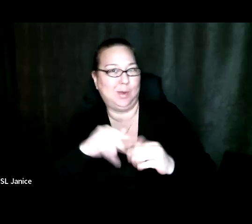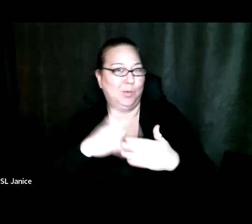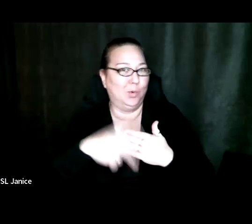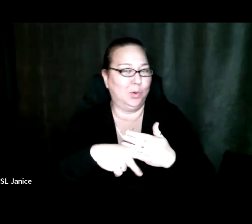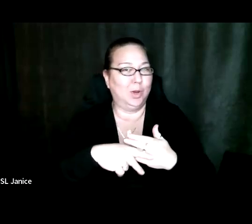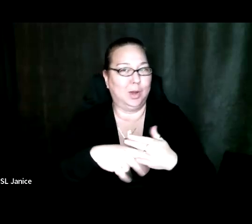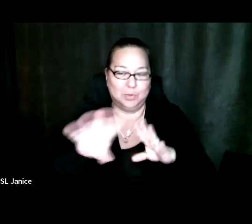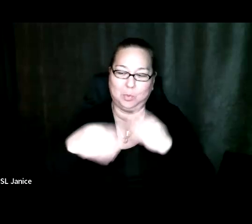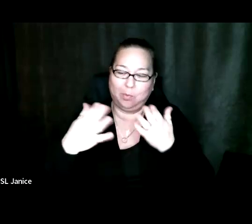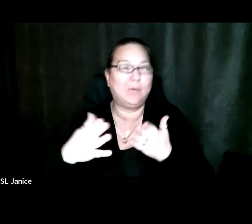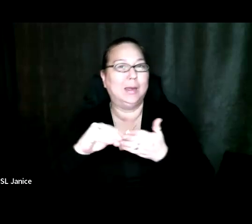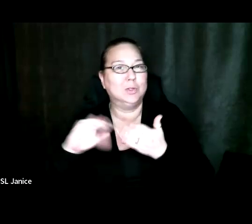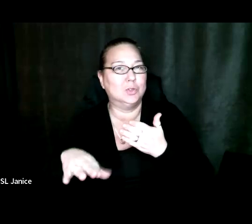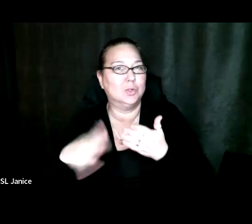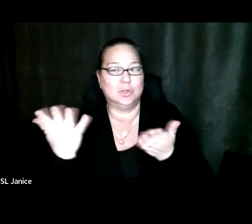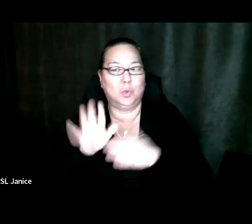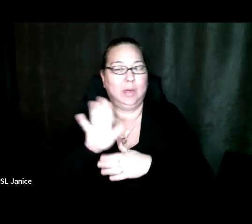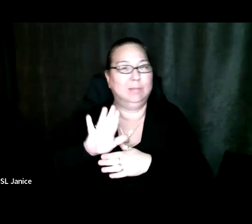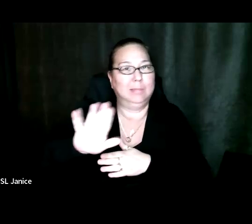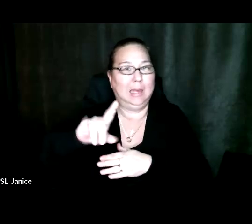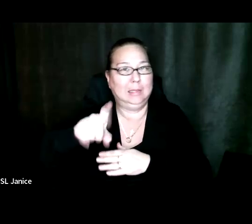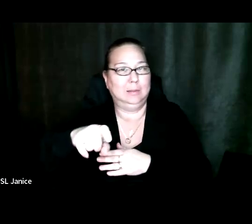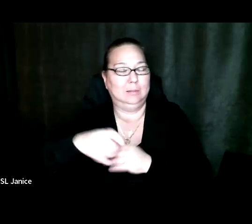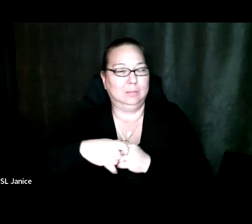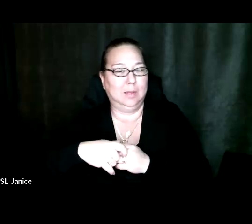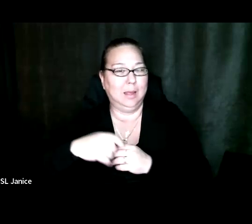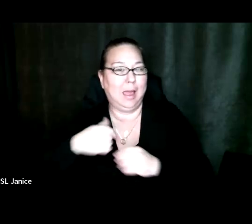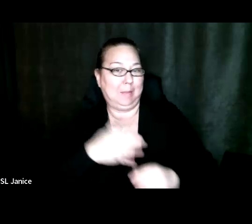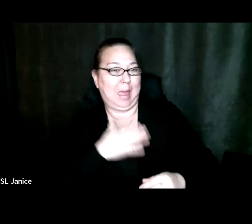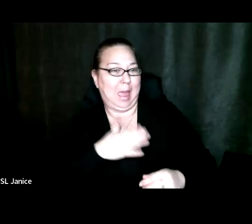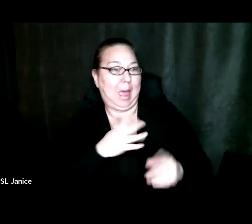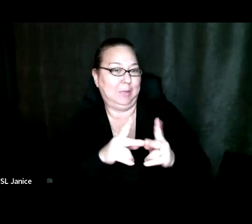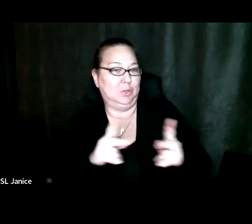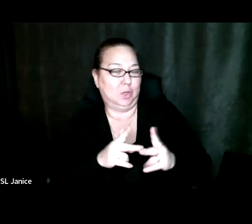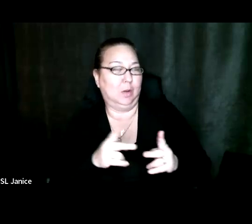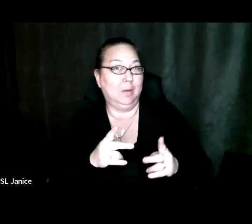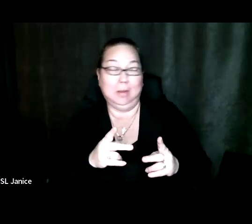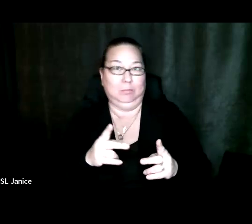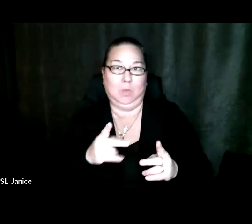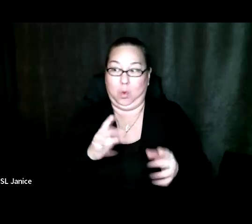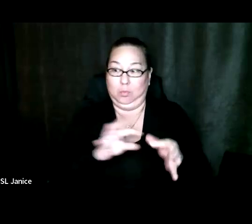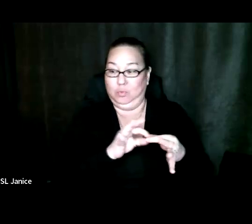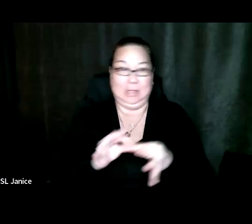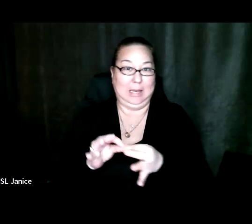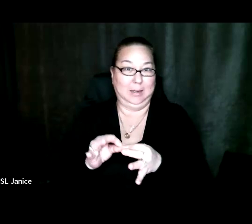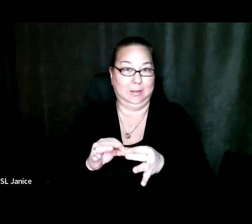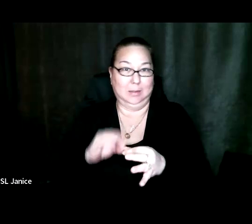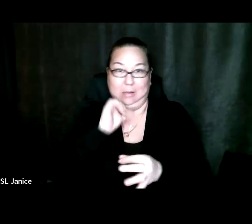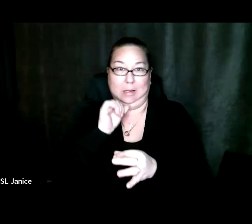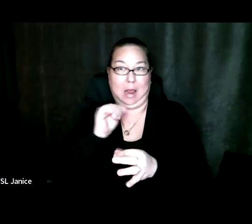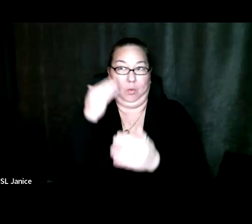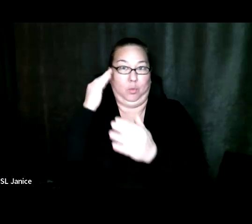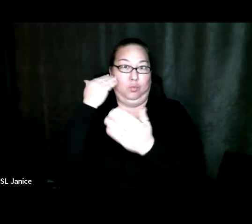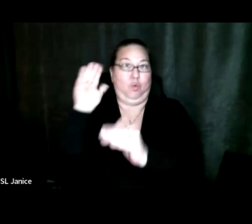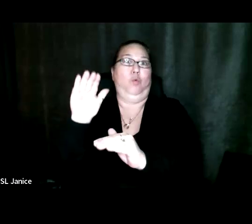so, I'm very happy to be in a position that we're able to say, even with the uncertainty, we're building the programs for the students. That's right. We're a district